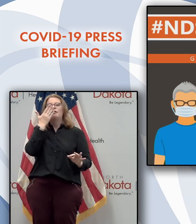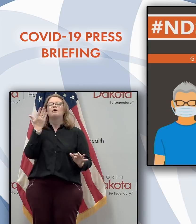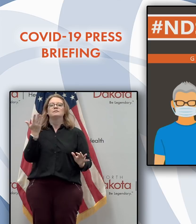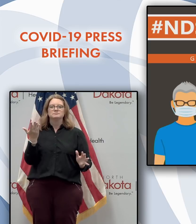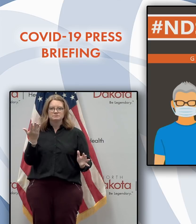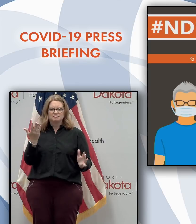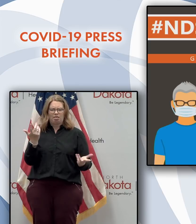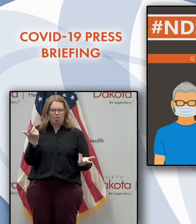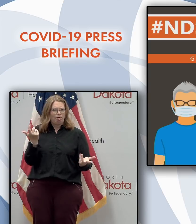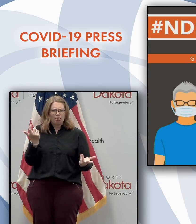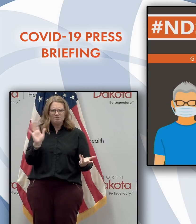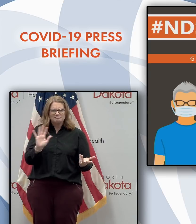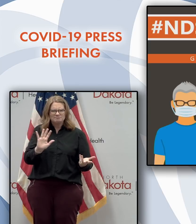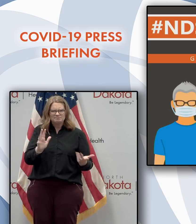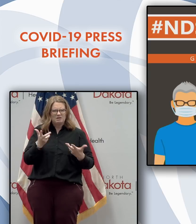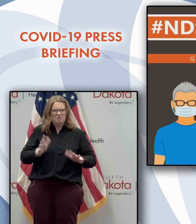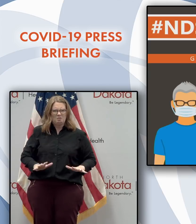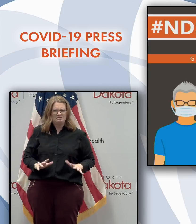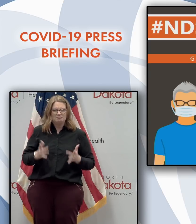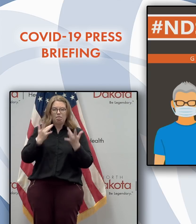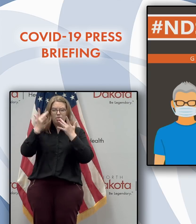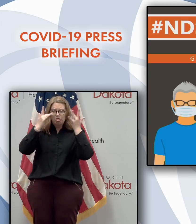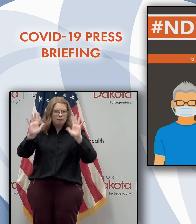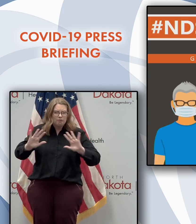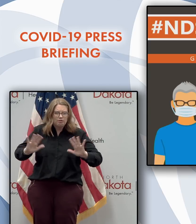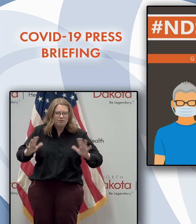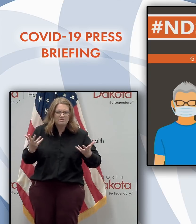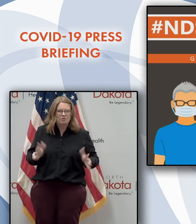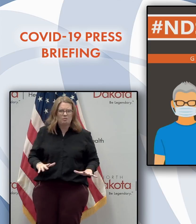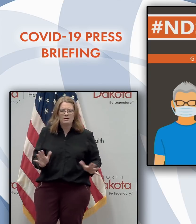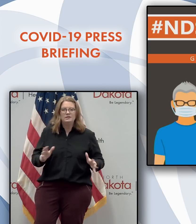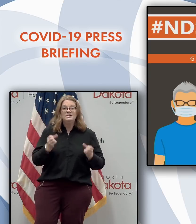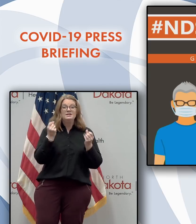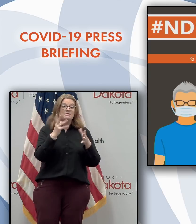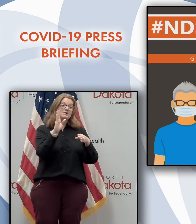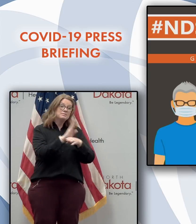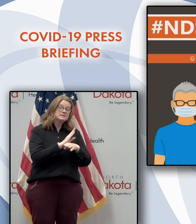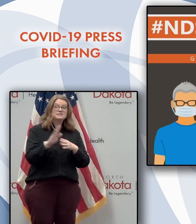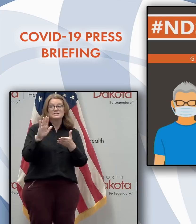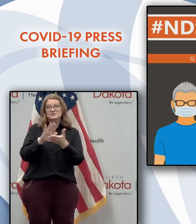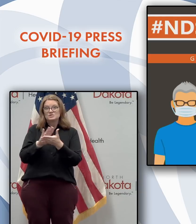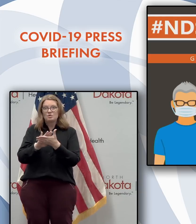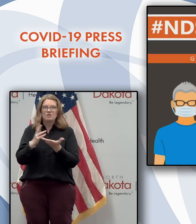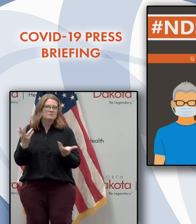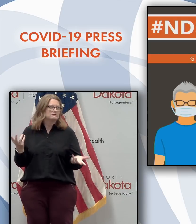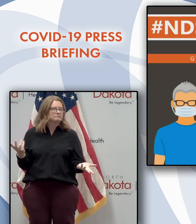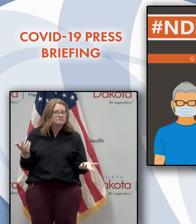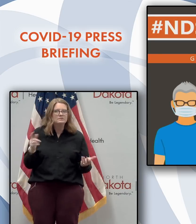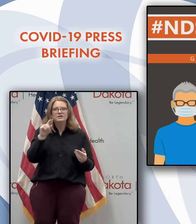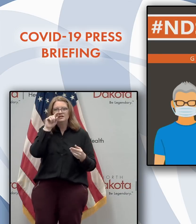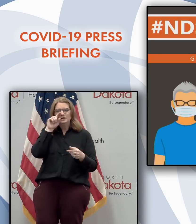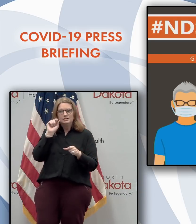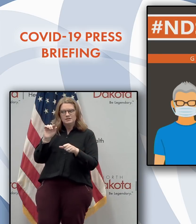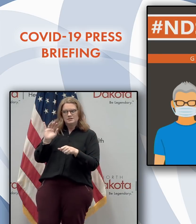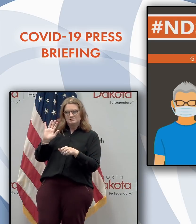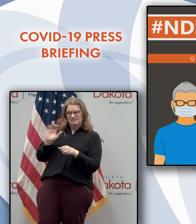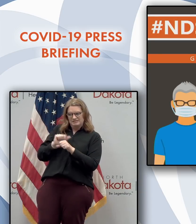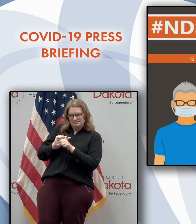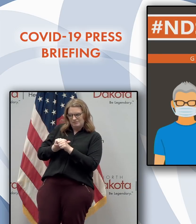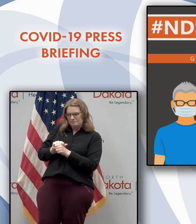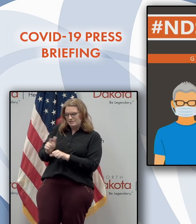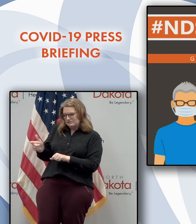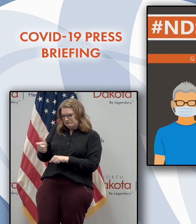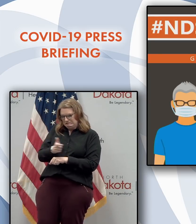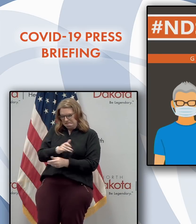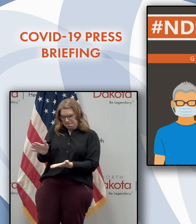eyes. So avoid doing that. And then of course, we know lots of businesses and schools and others have been working on disinfecting surfaces so that